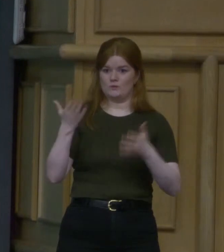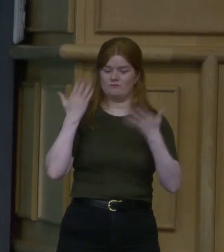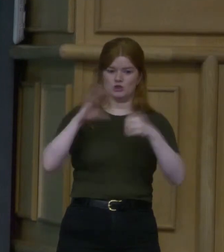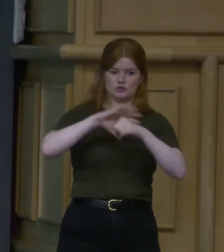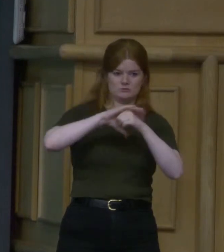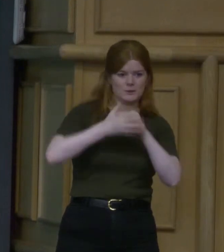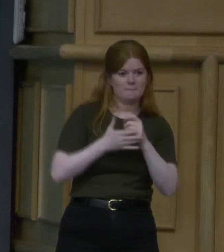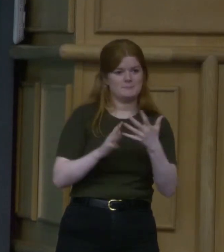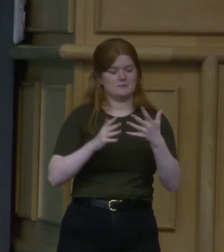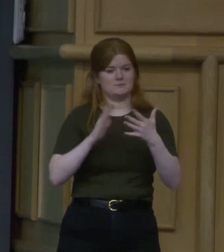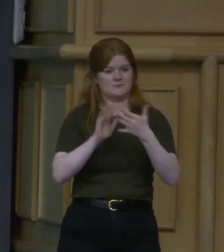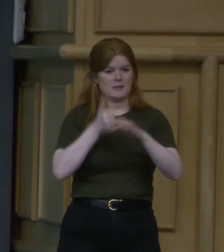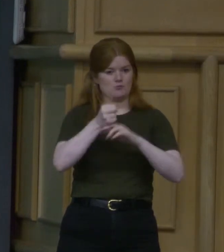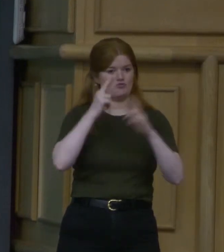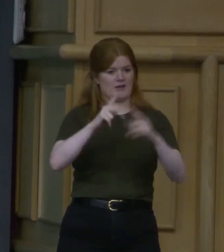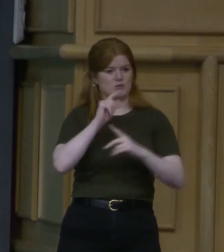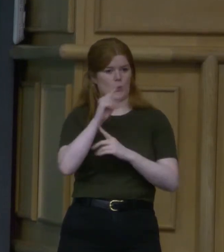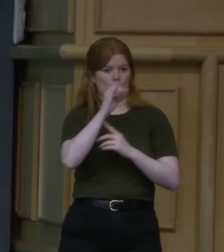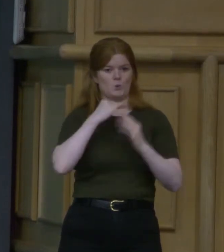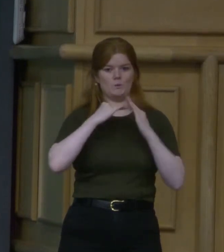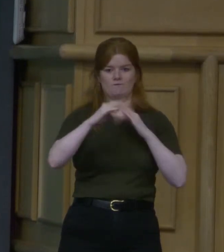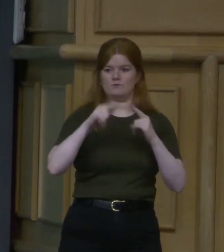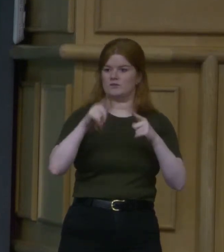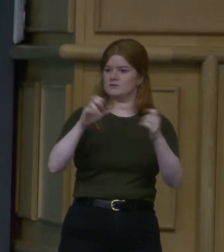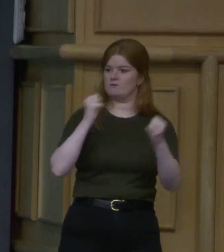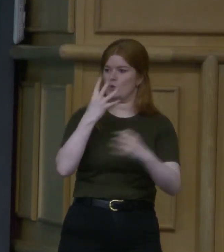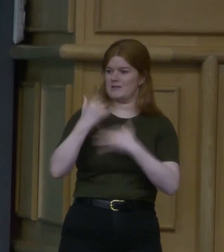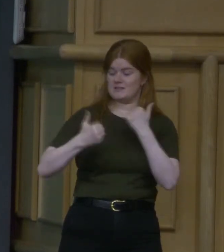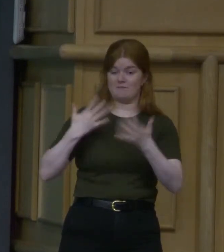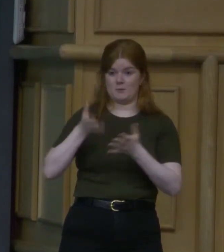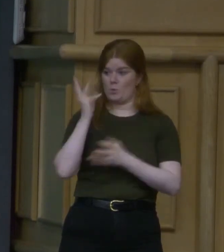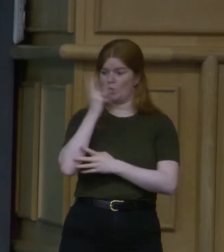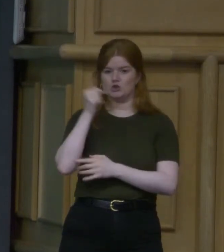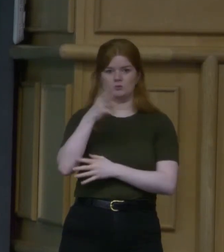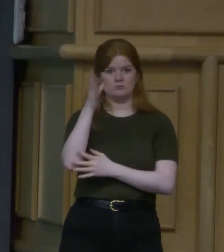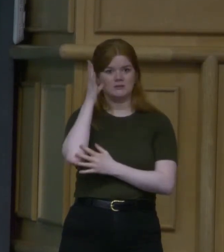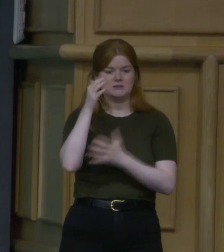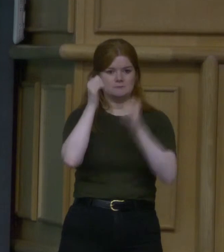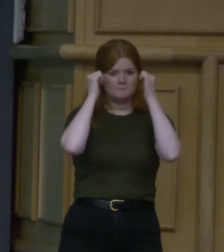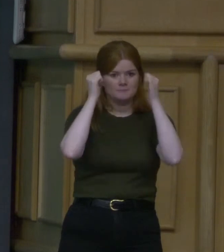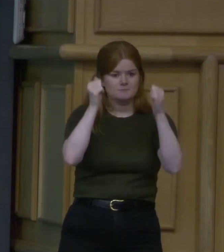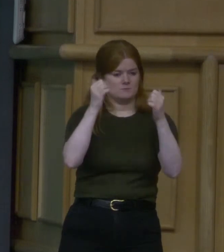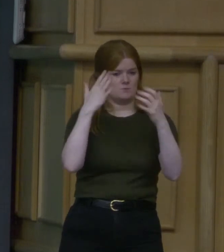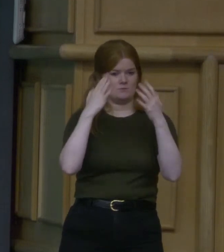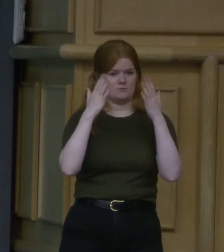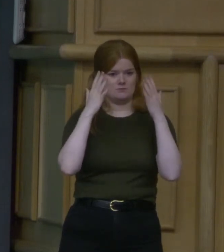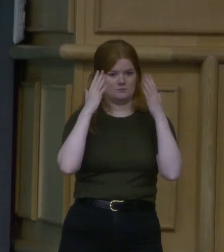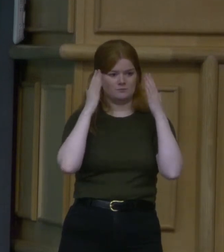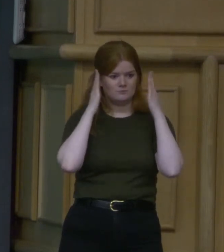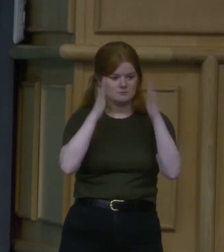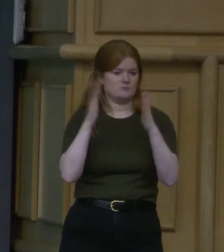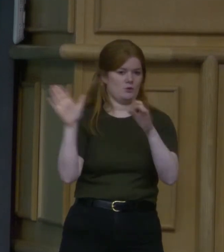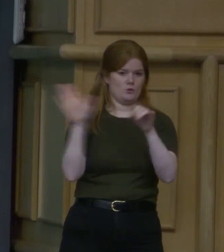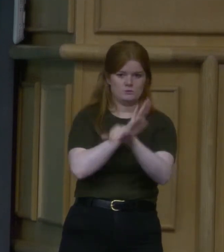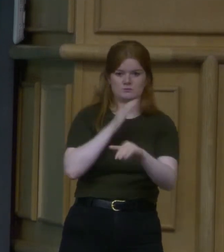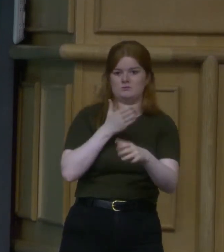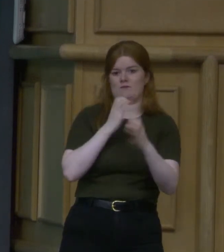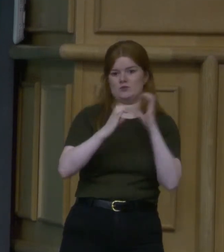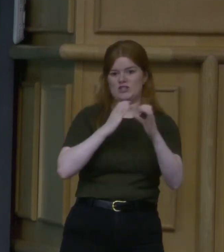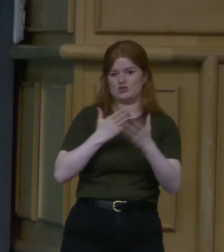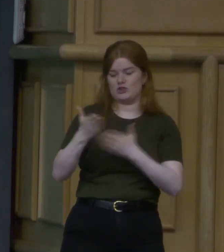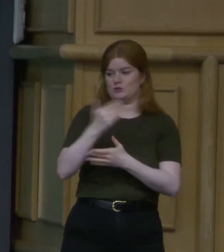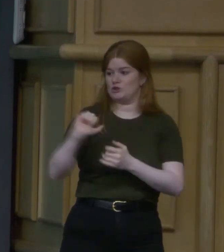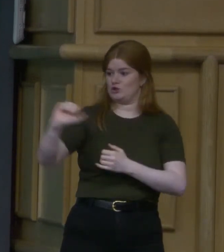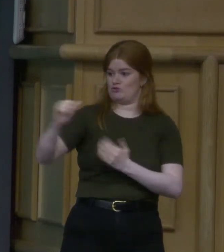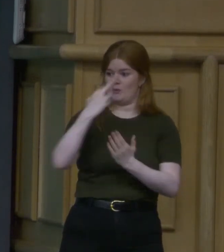shaped and set the tone of these 4 days, and I've watched you listen intently to every moment of this conversation.